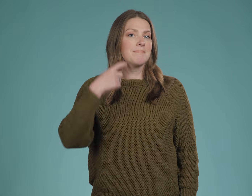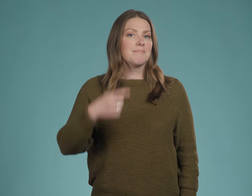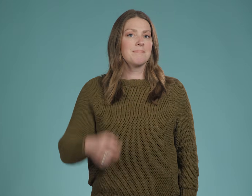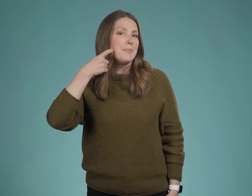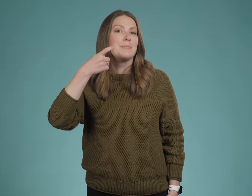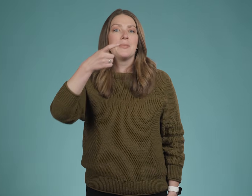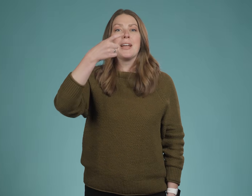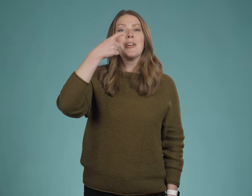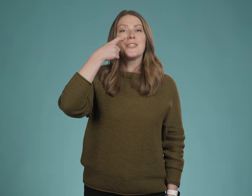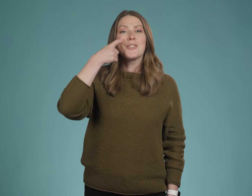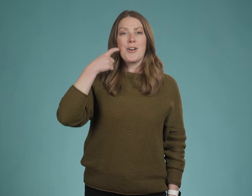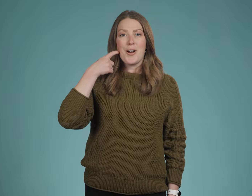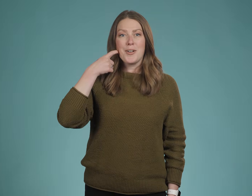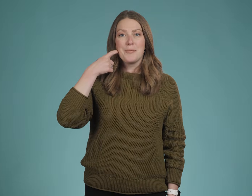mark. Scar.